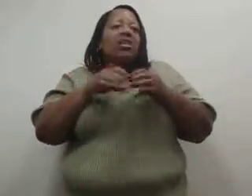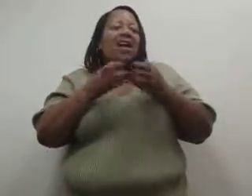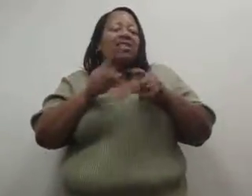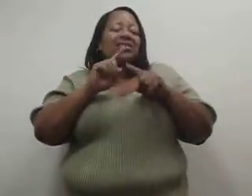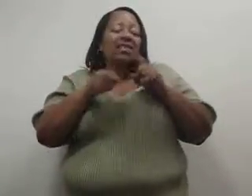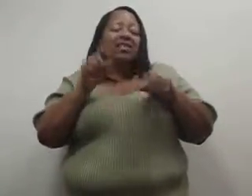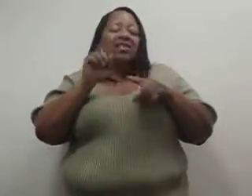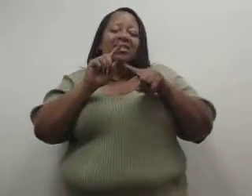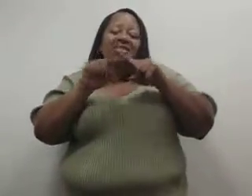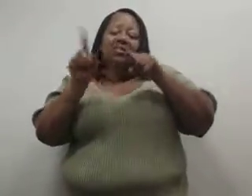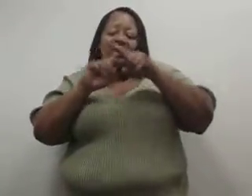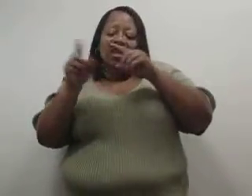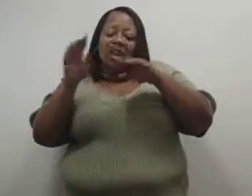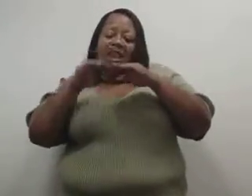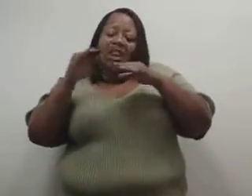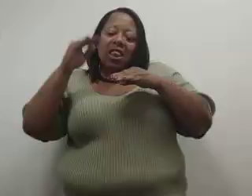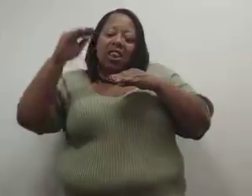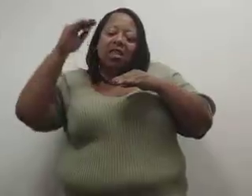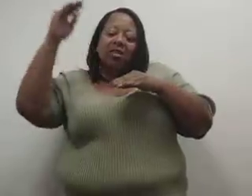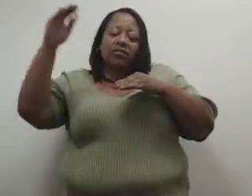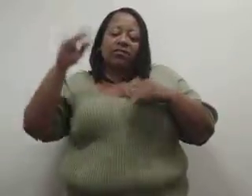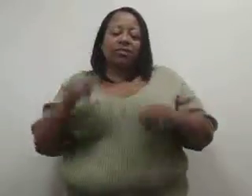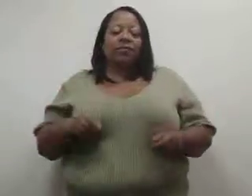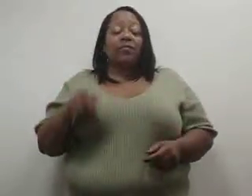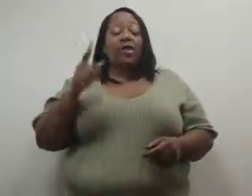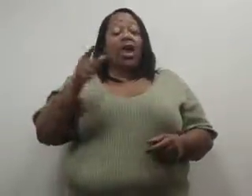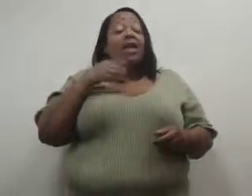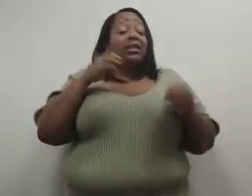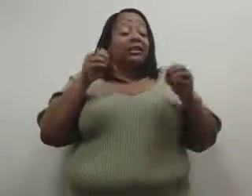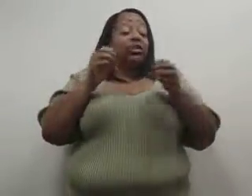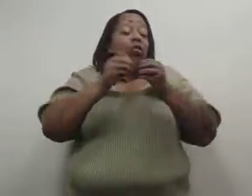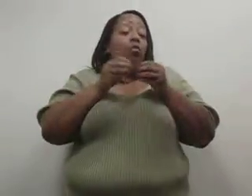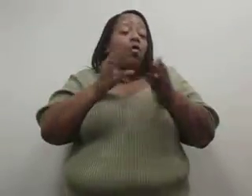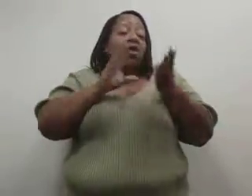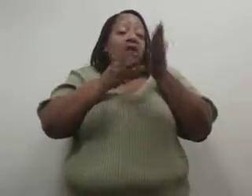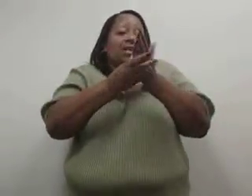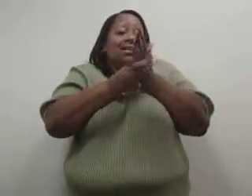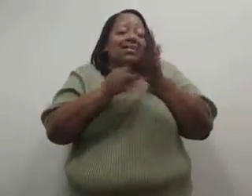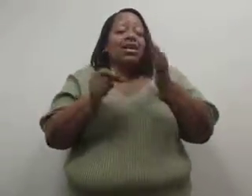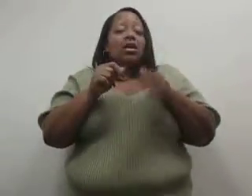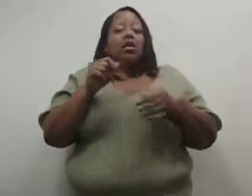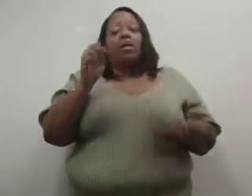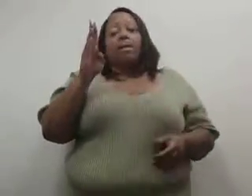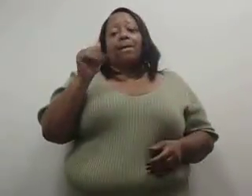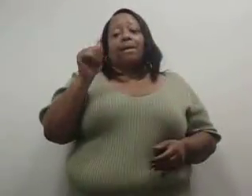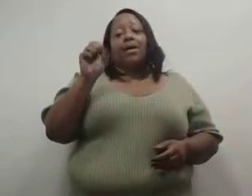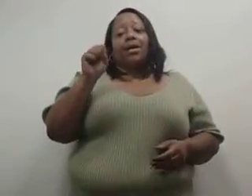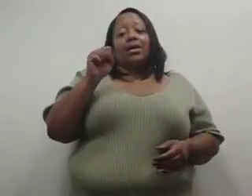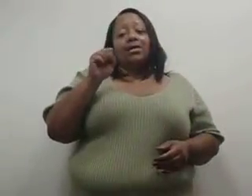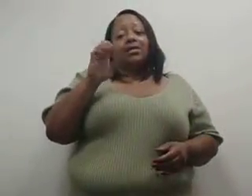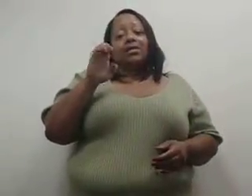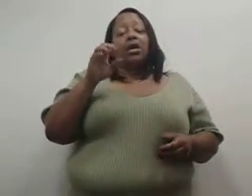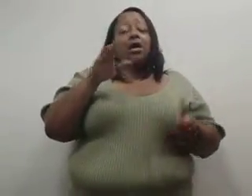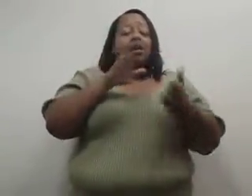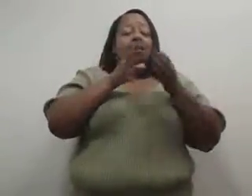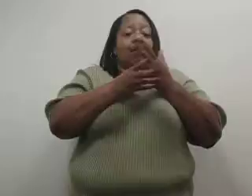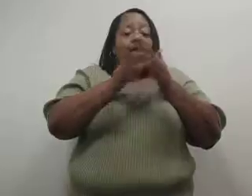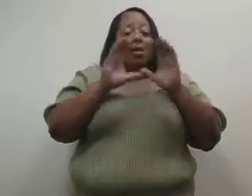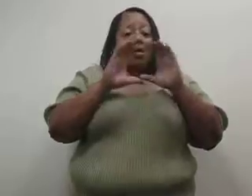a class that is more of a skills-based class, and it's for freshman students in college, and it's a reading